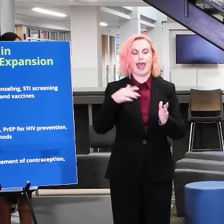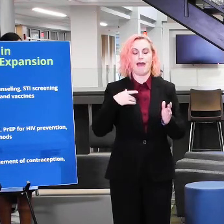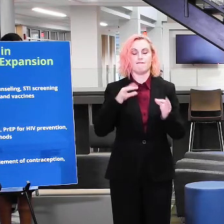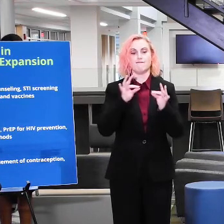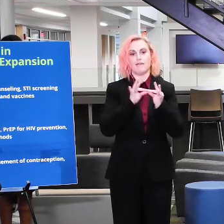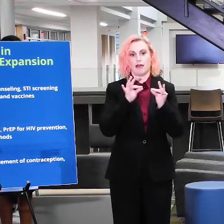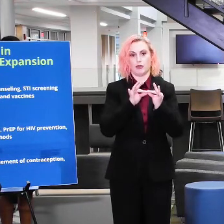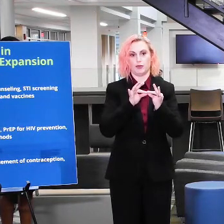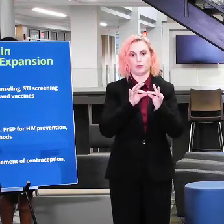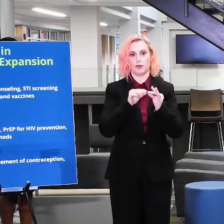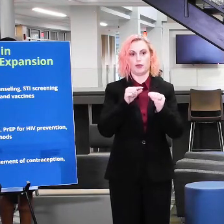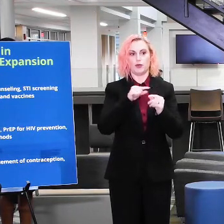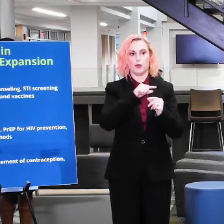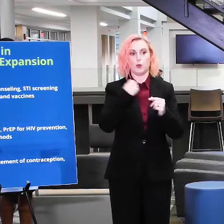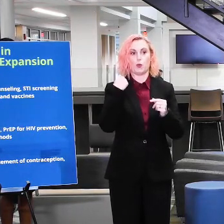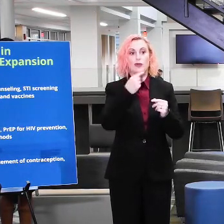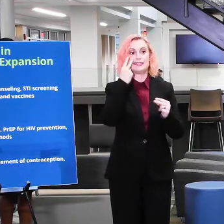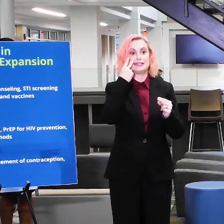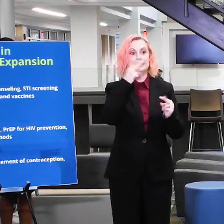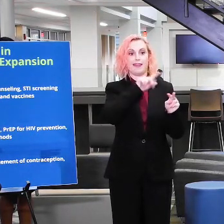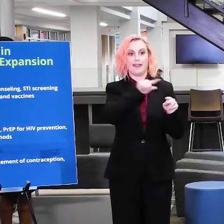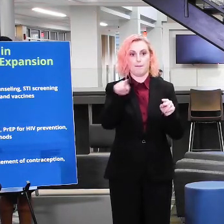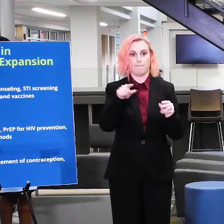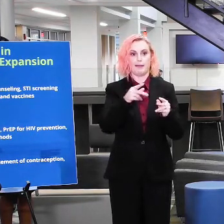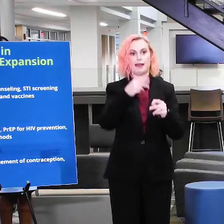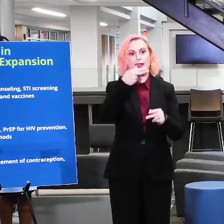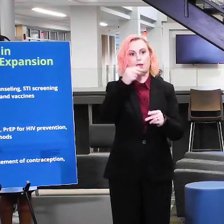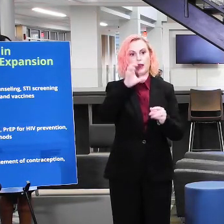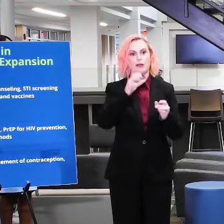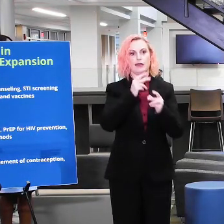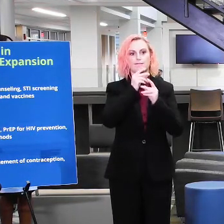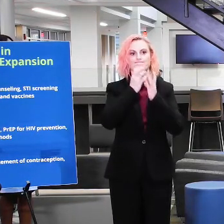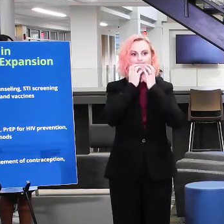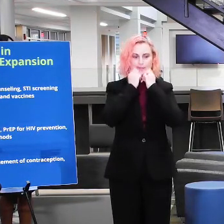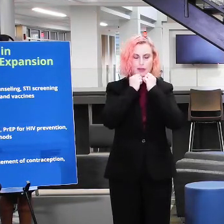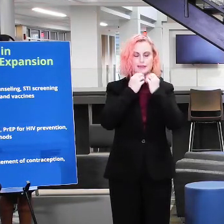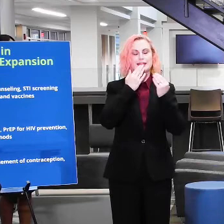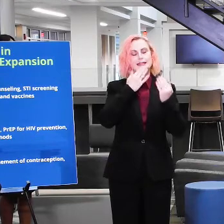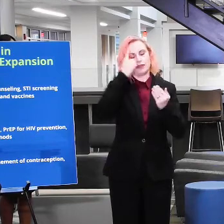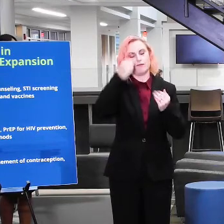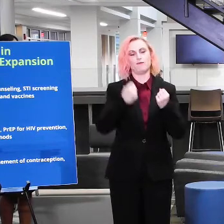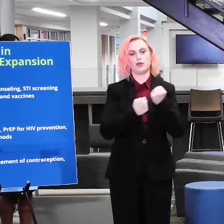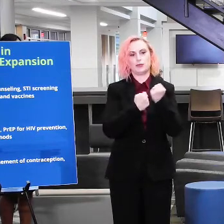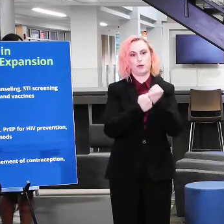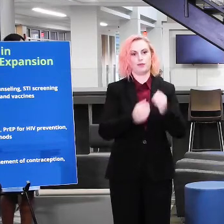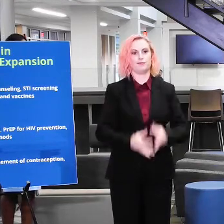seen, and that Howard County cares. Thank you so very much for this support.